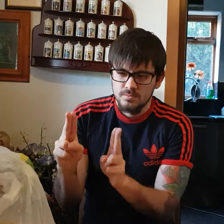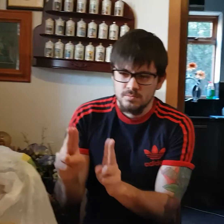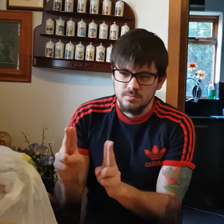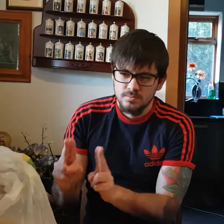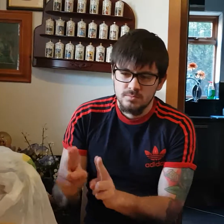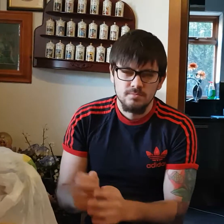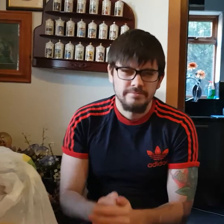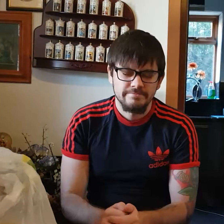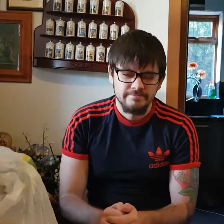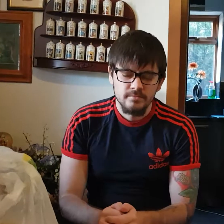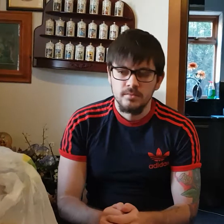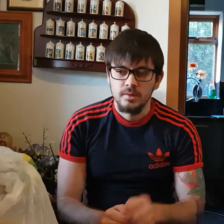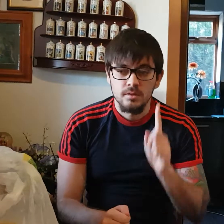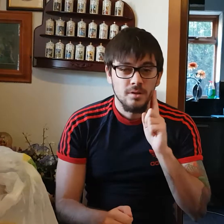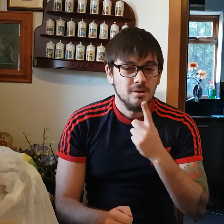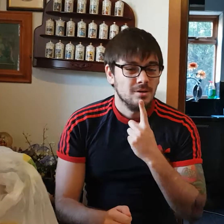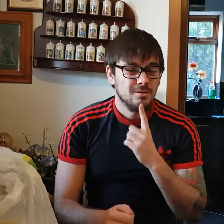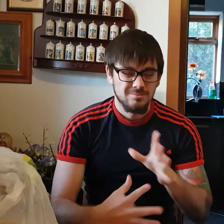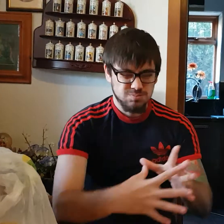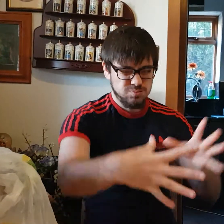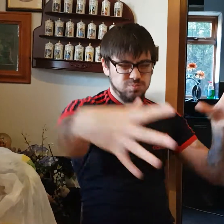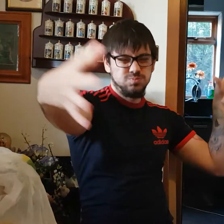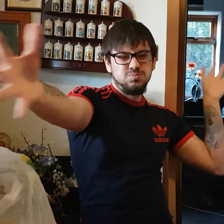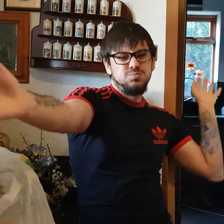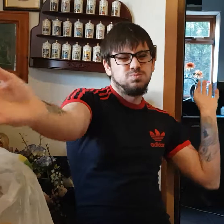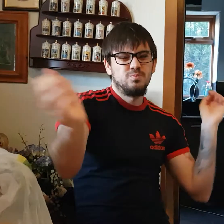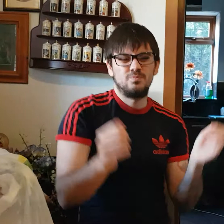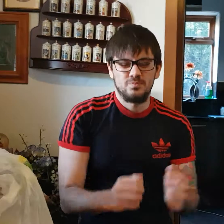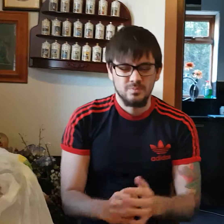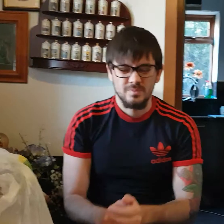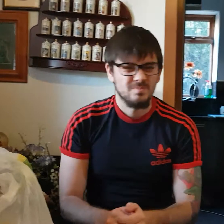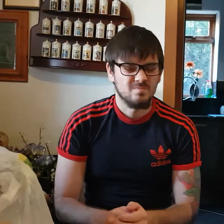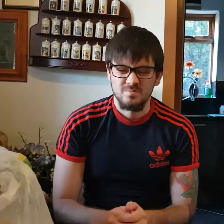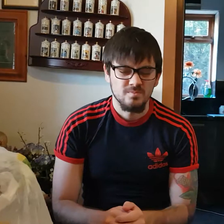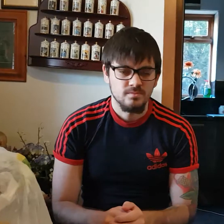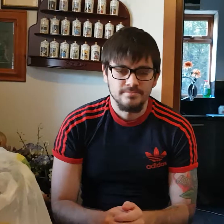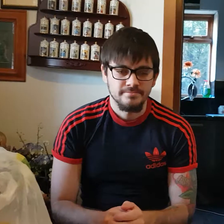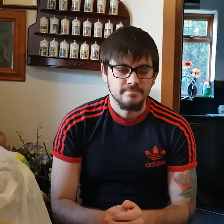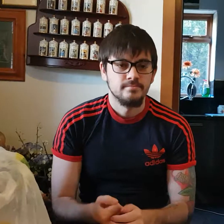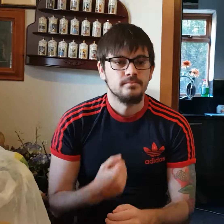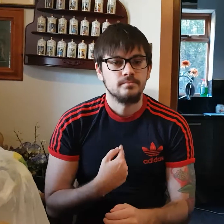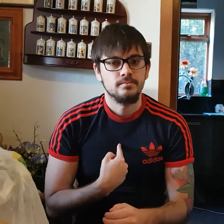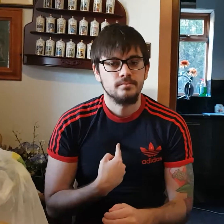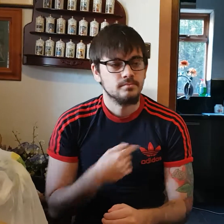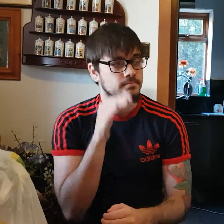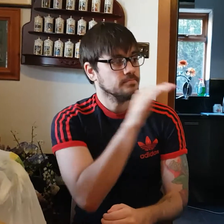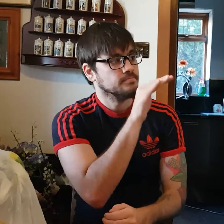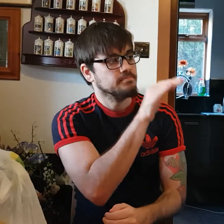because the amount of deaf people was shortening and dwindling away, but hearing people, there was lots of them.